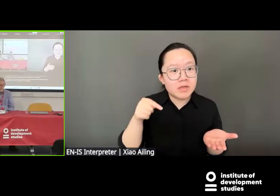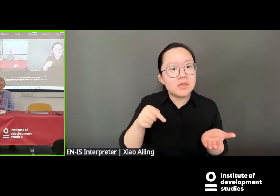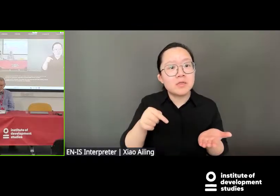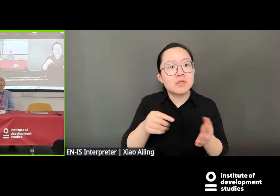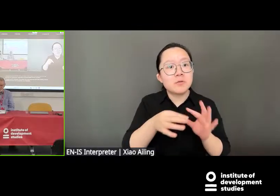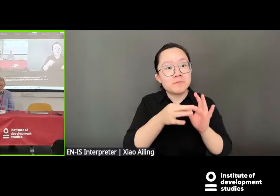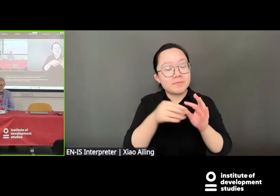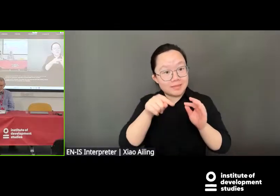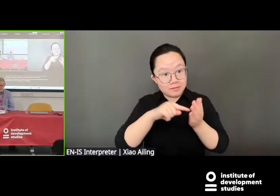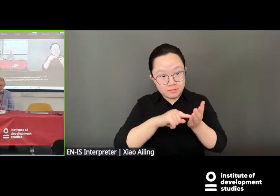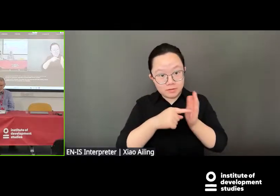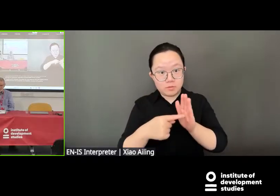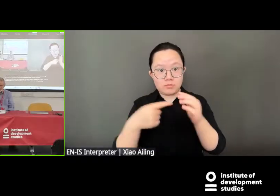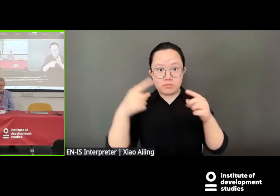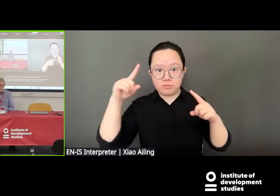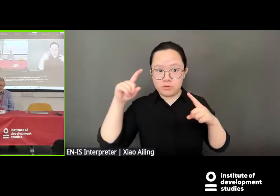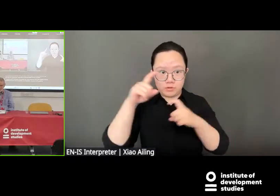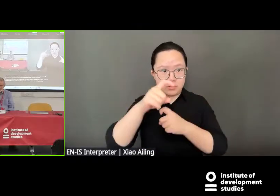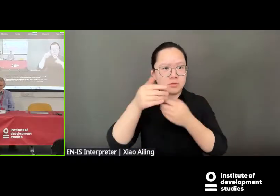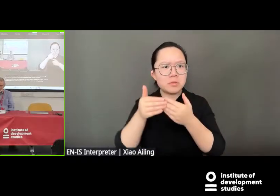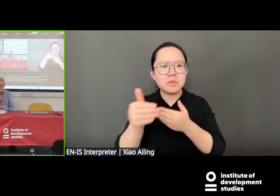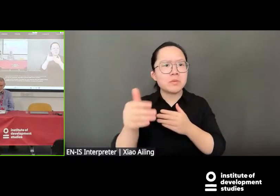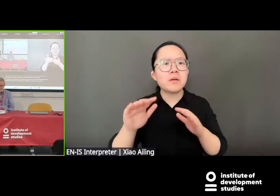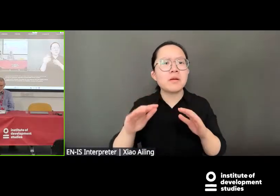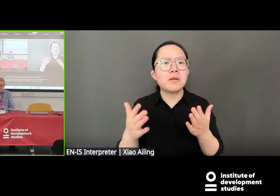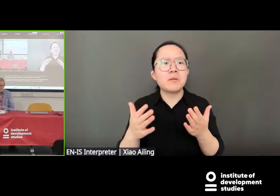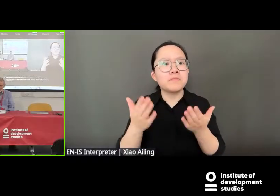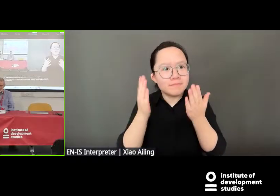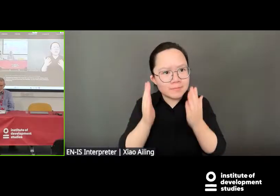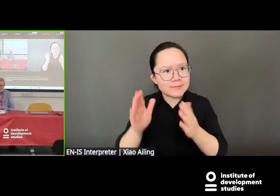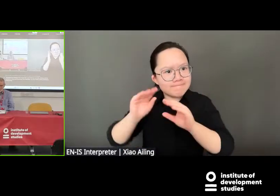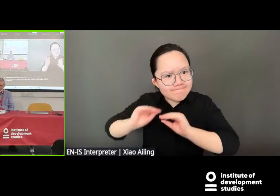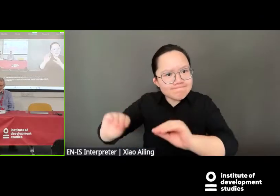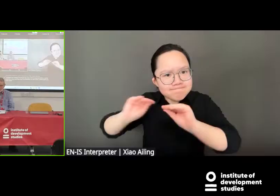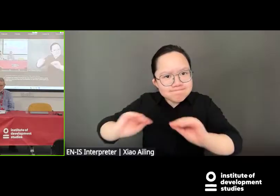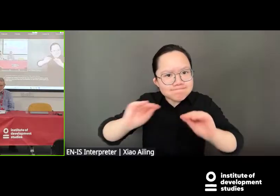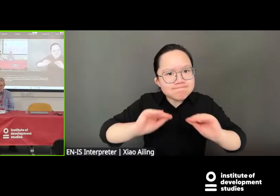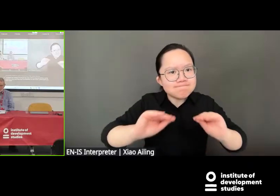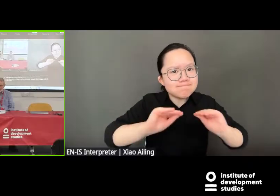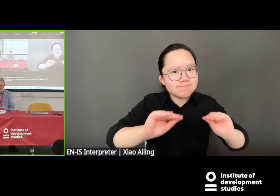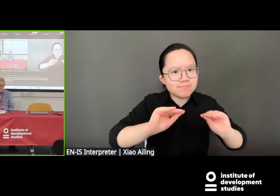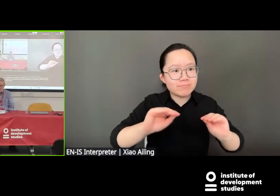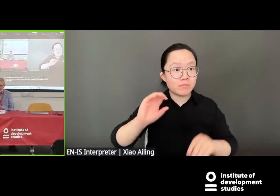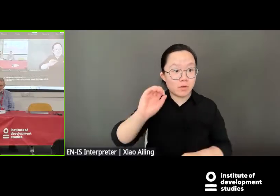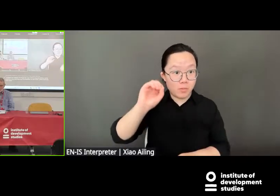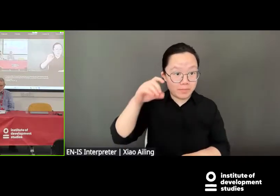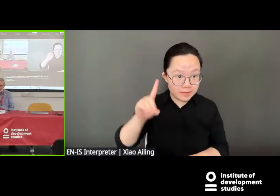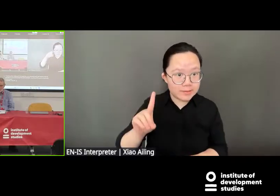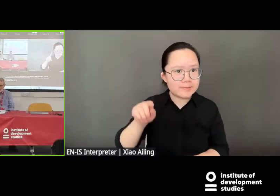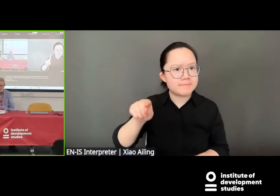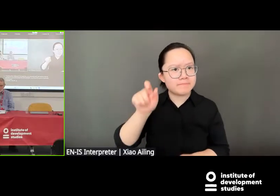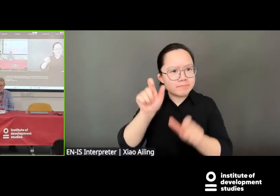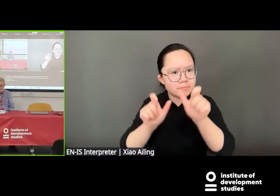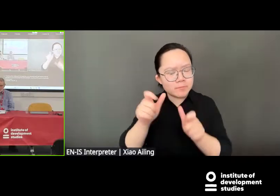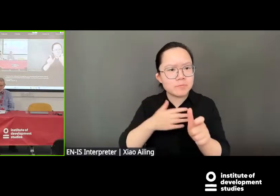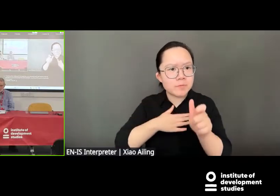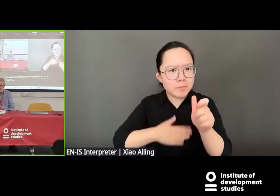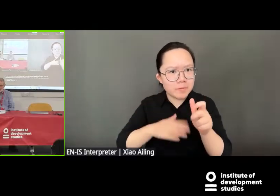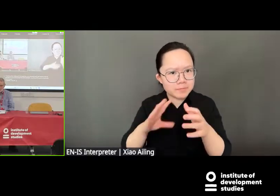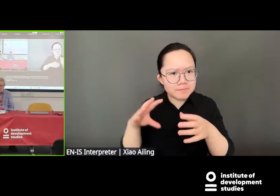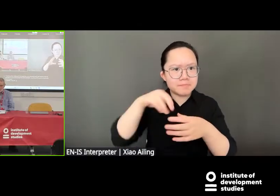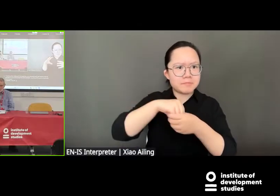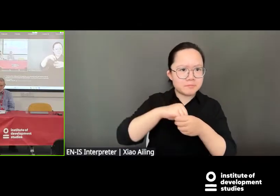OPDs, get the opportunity to be involved. In addition, over time, as access to education